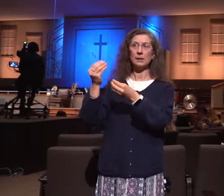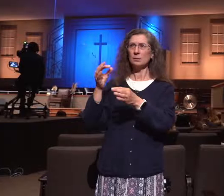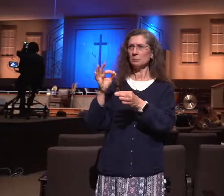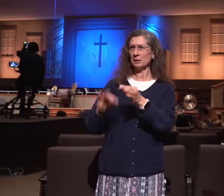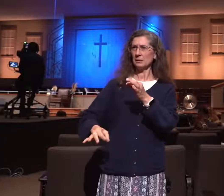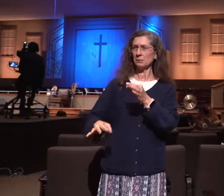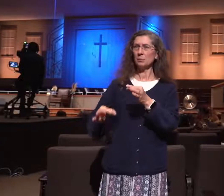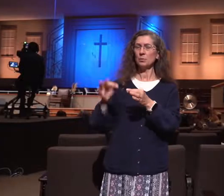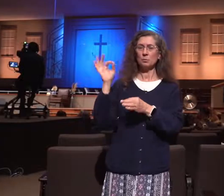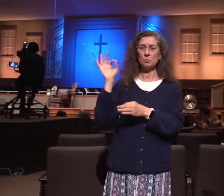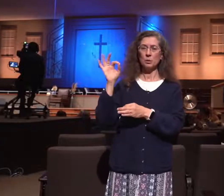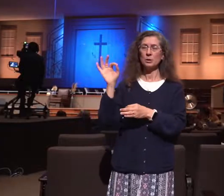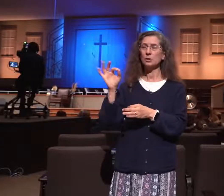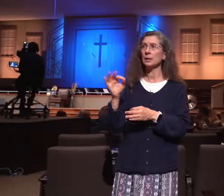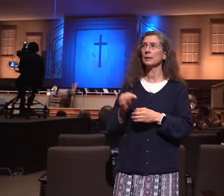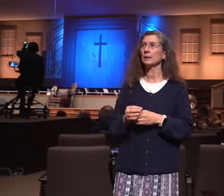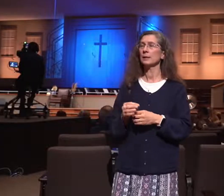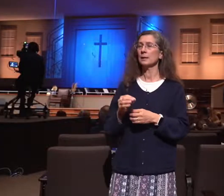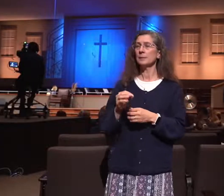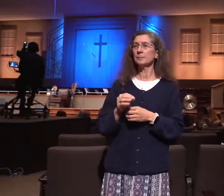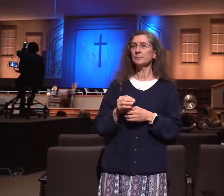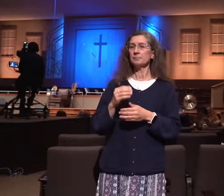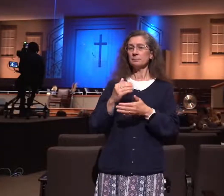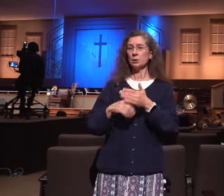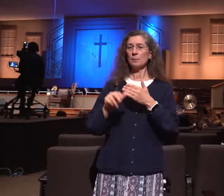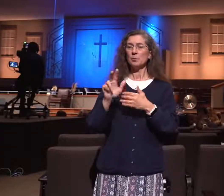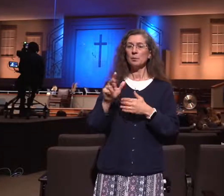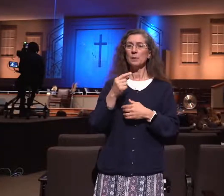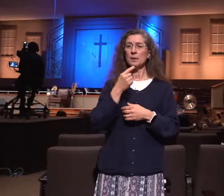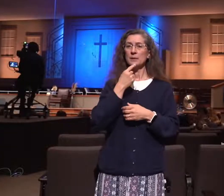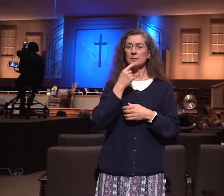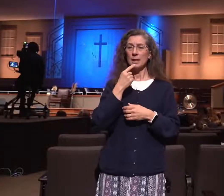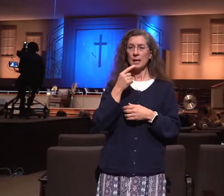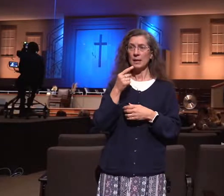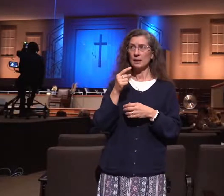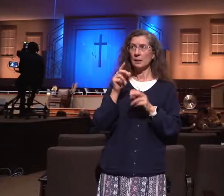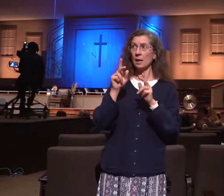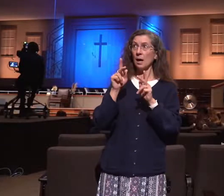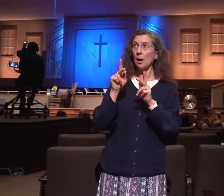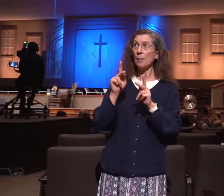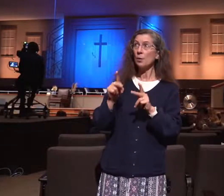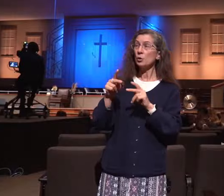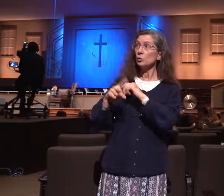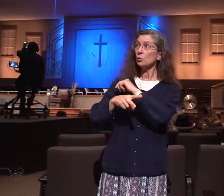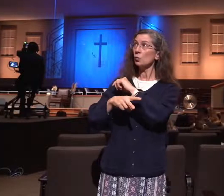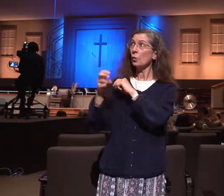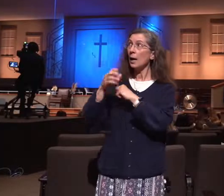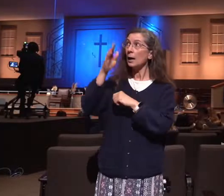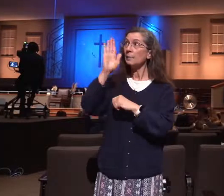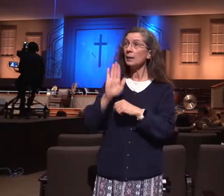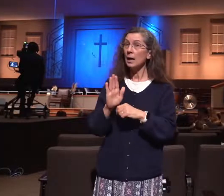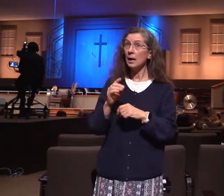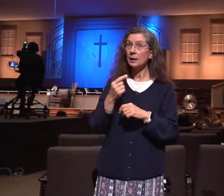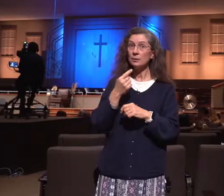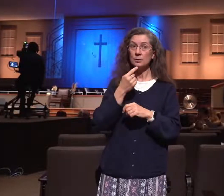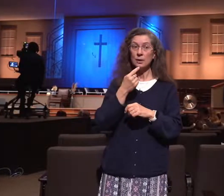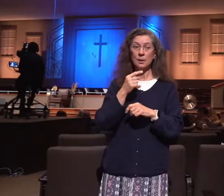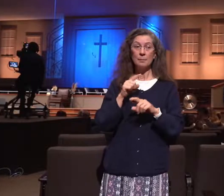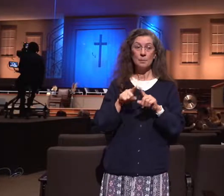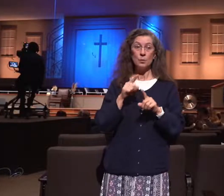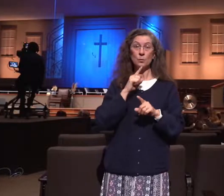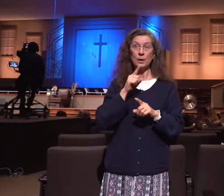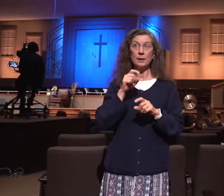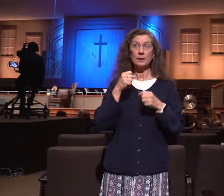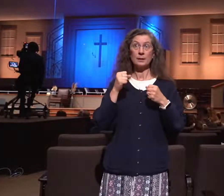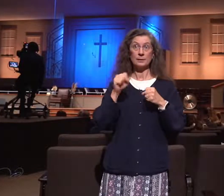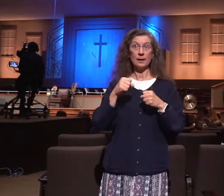message. Malachi 3, will a man rob God, yet you've robbed me? But you say, wherein have we robbed thee? In tithes and